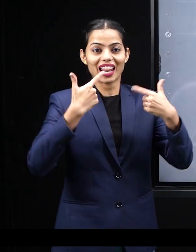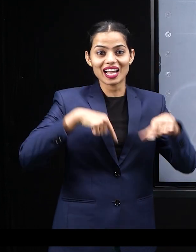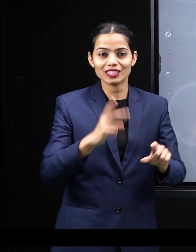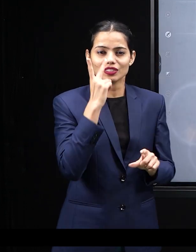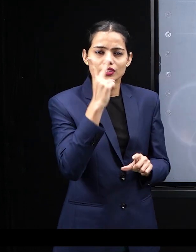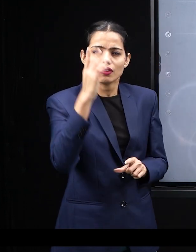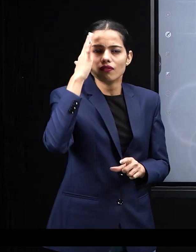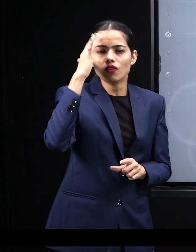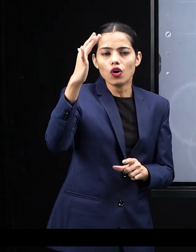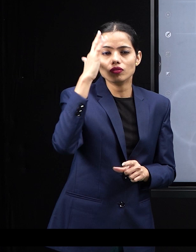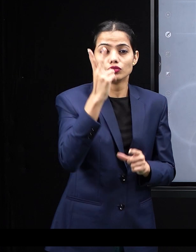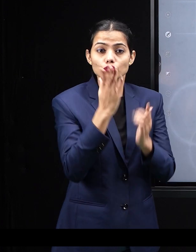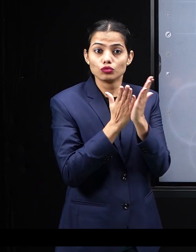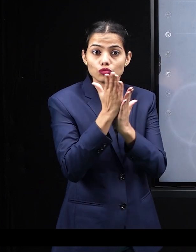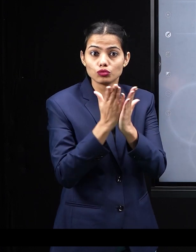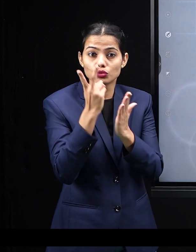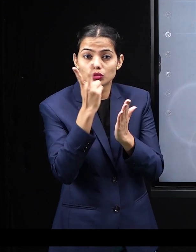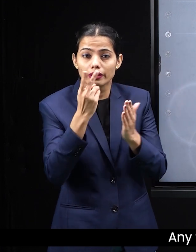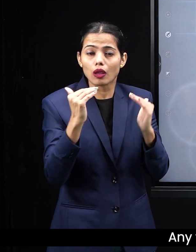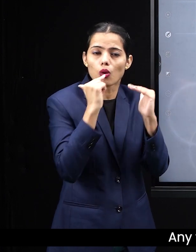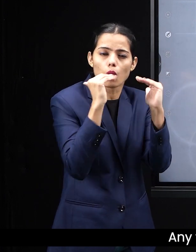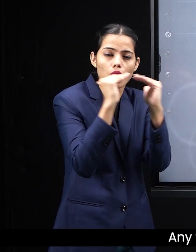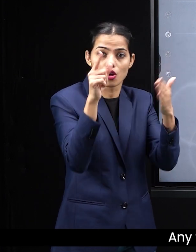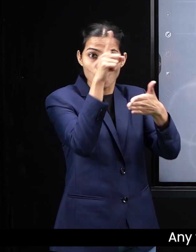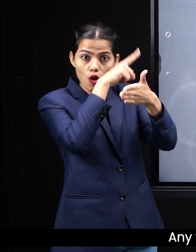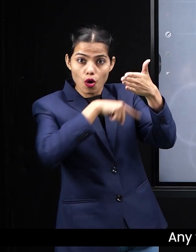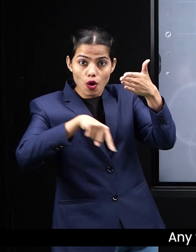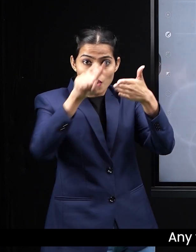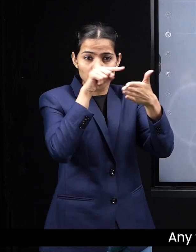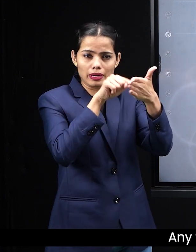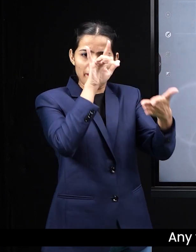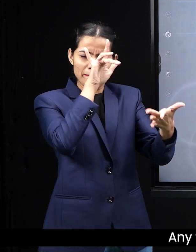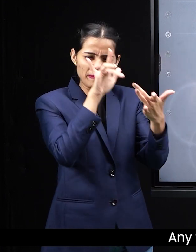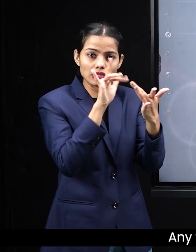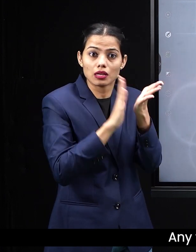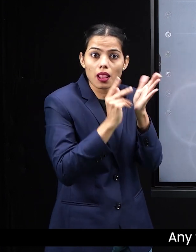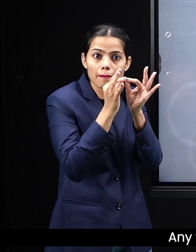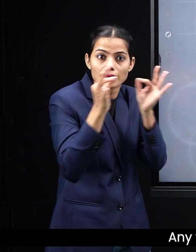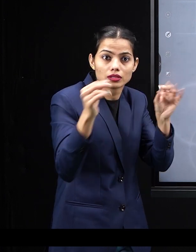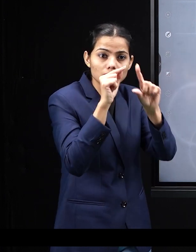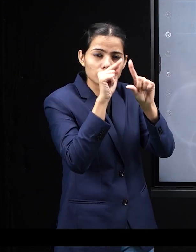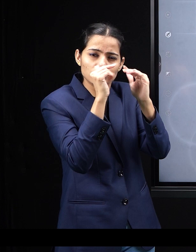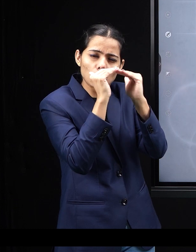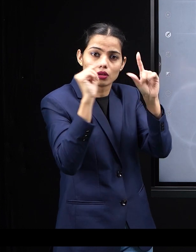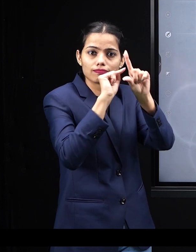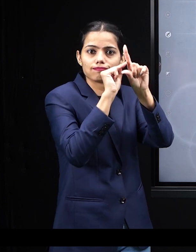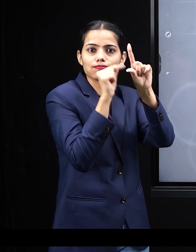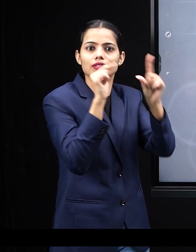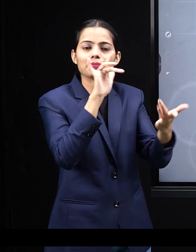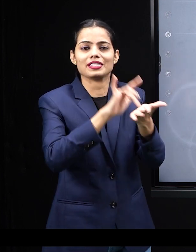Let us see the theorem. Any two equal chords of a circle subtend equal angles at the